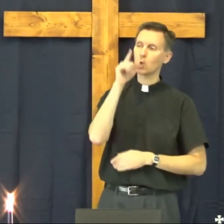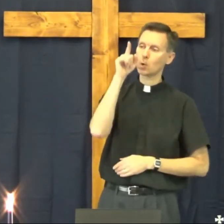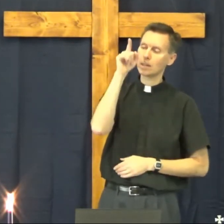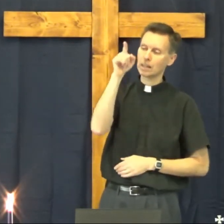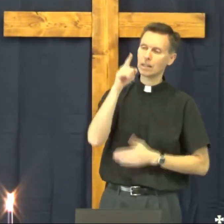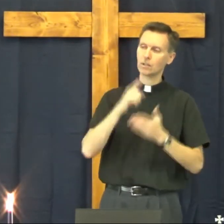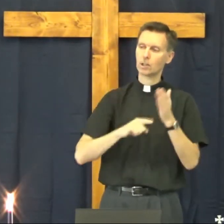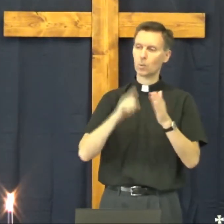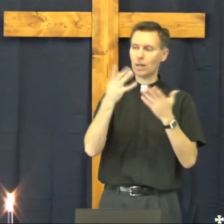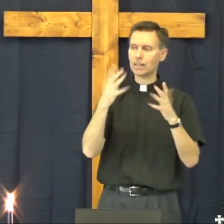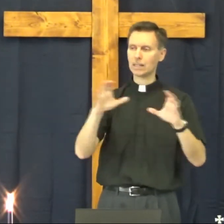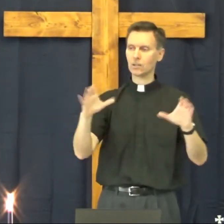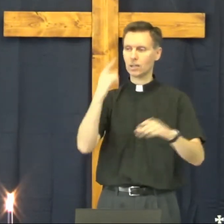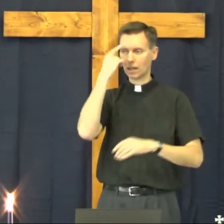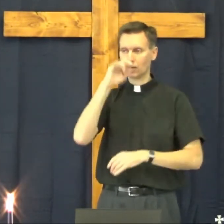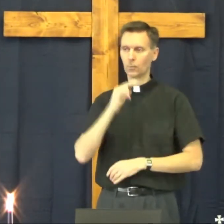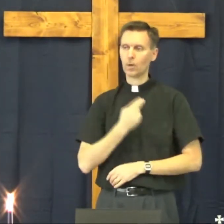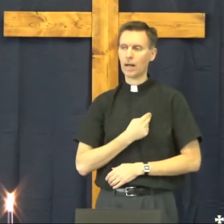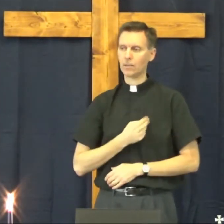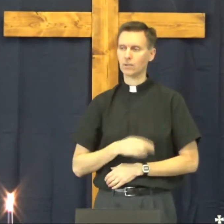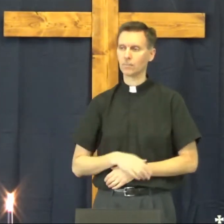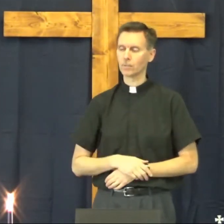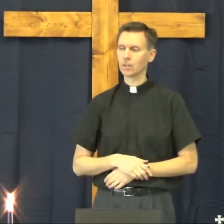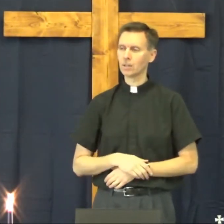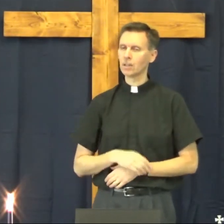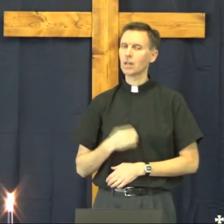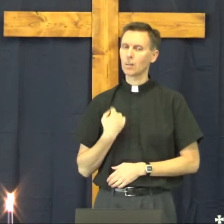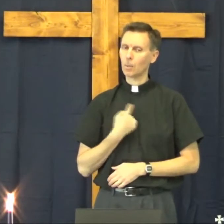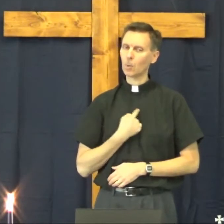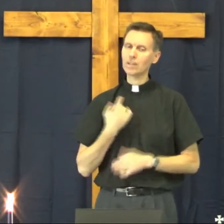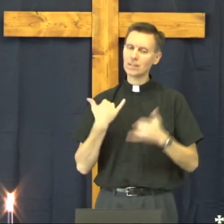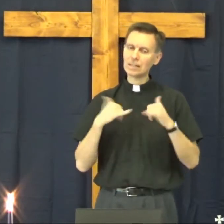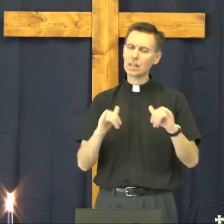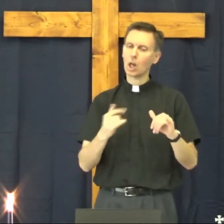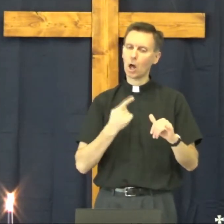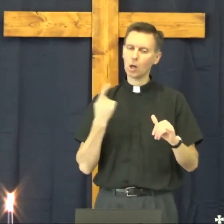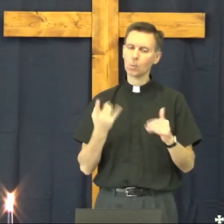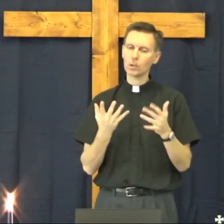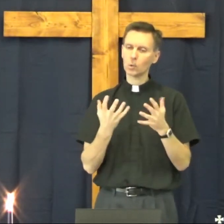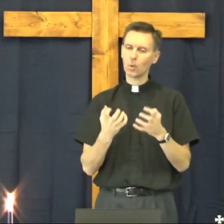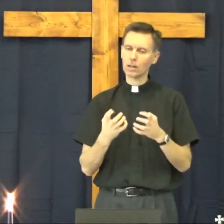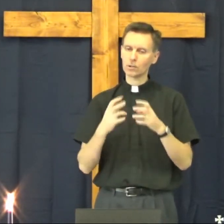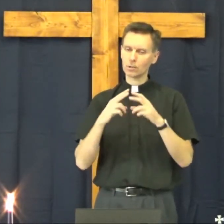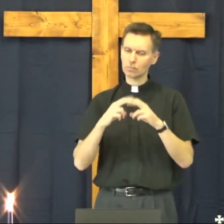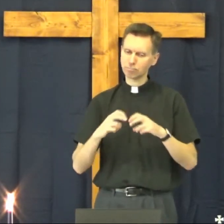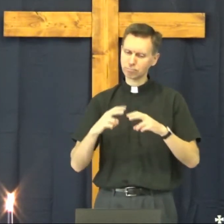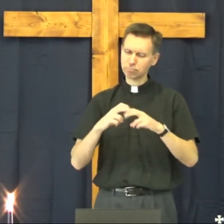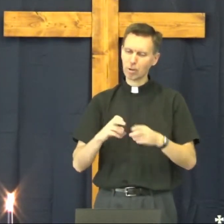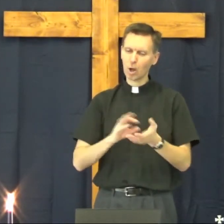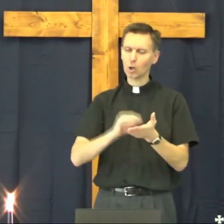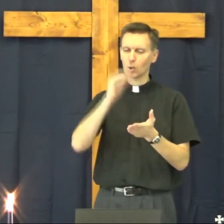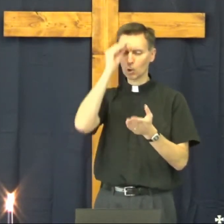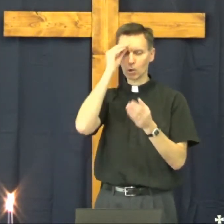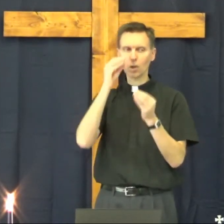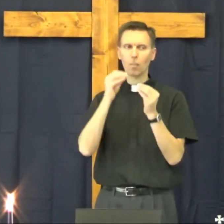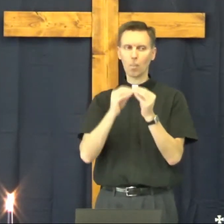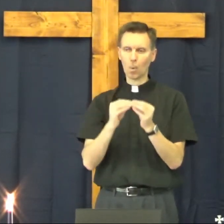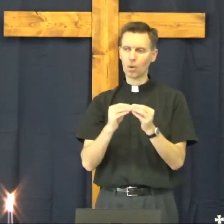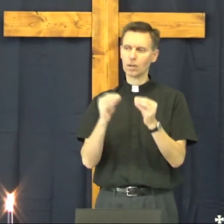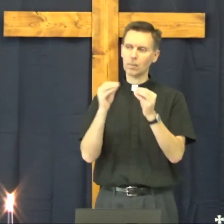He is and what He has done for us. But we still always want to learn more and